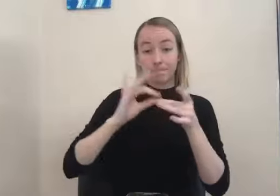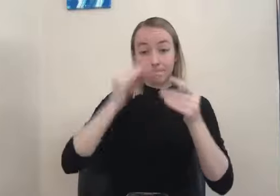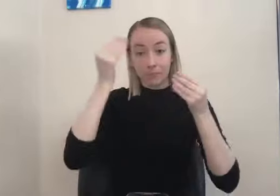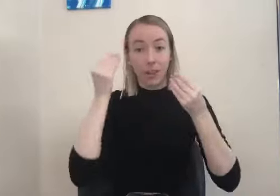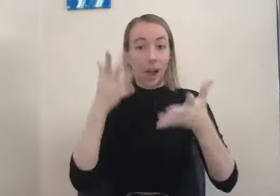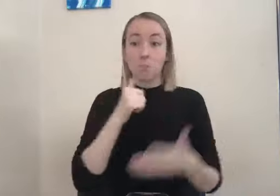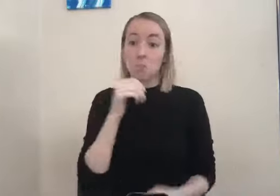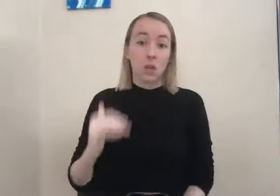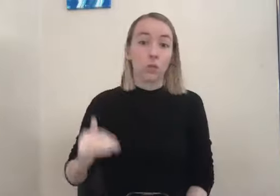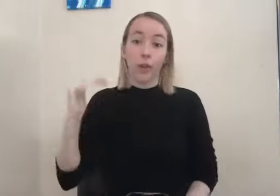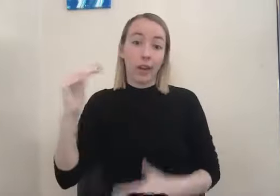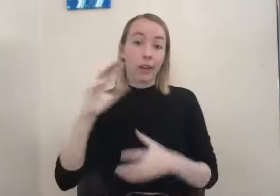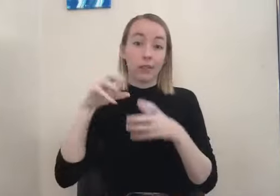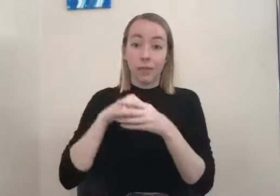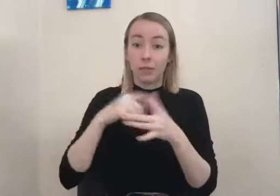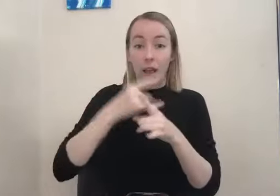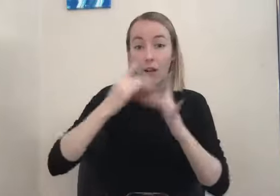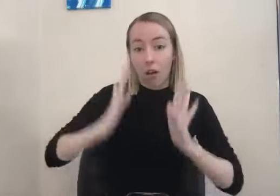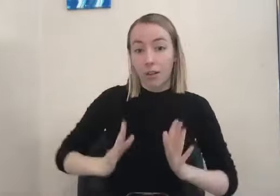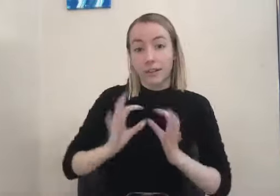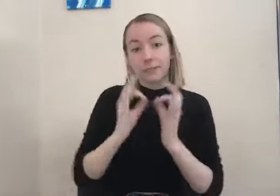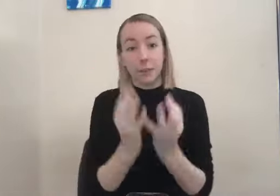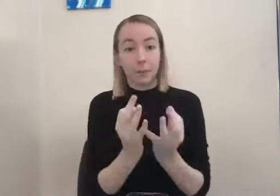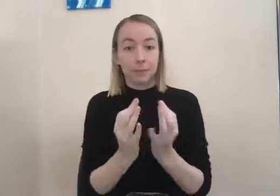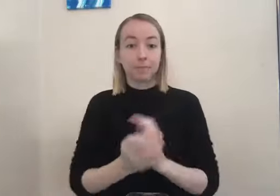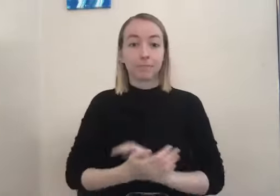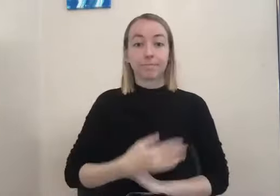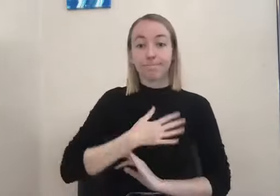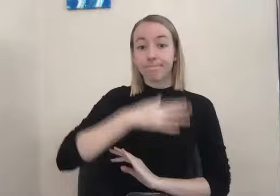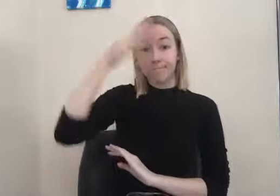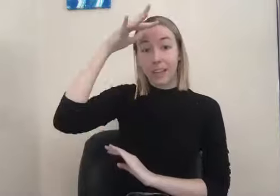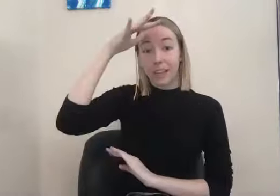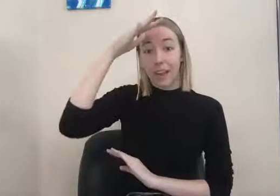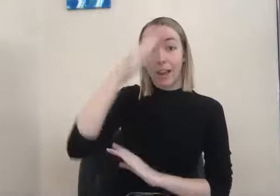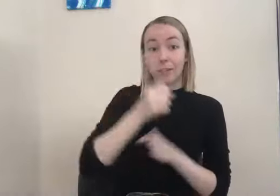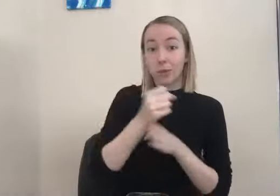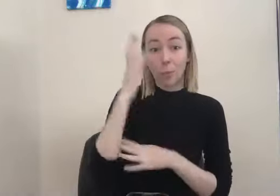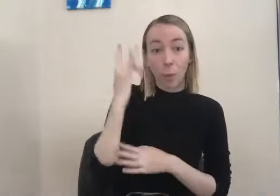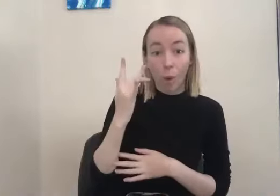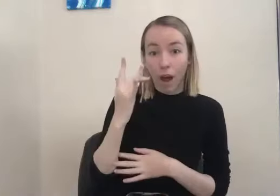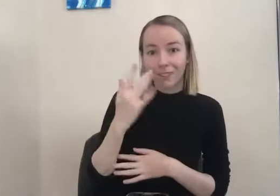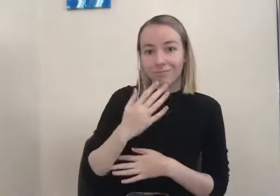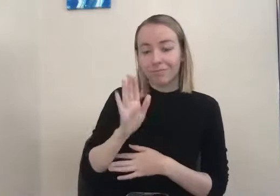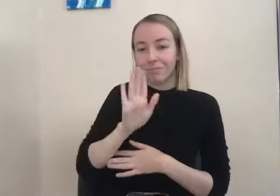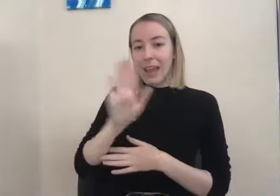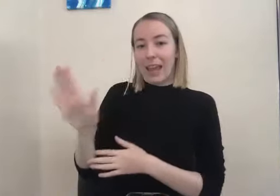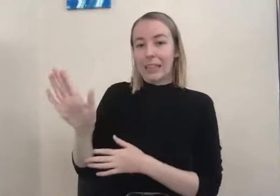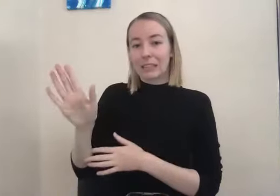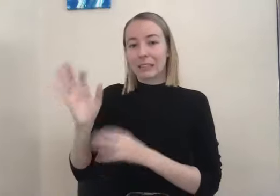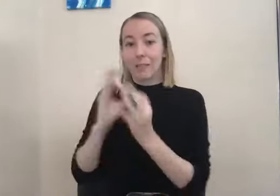lot of times. Friends. Okay. Names differently, Yvonne, and happy birthday. Thanks very much, Aileen, for